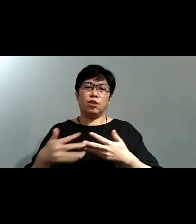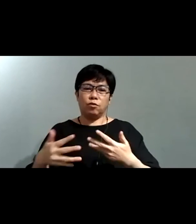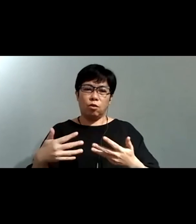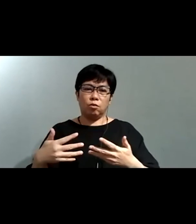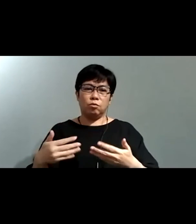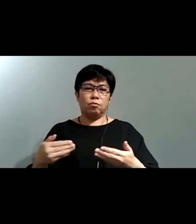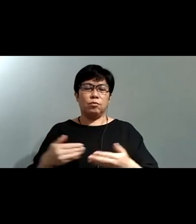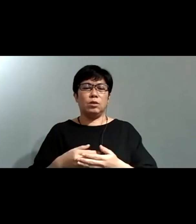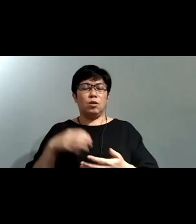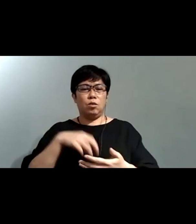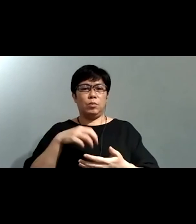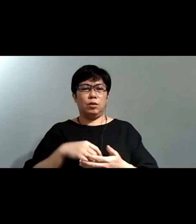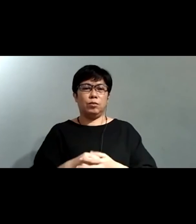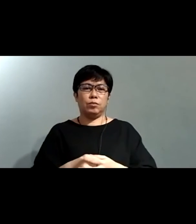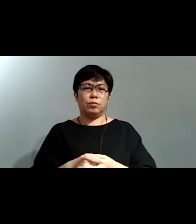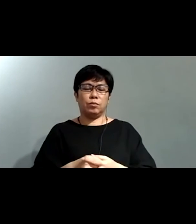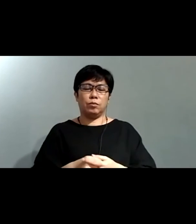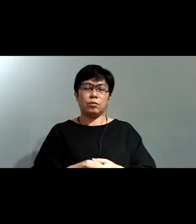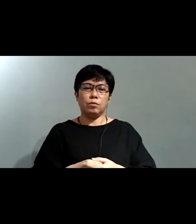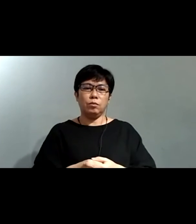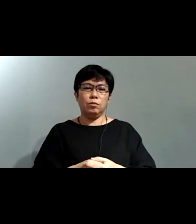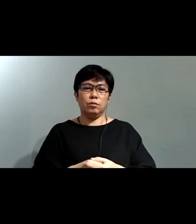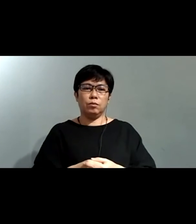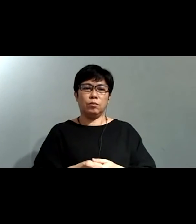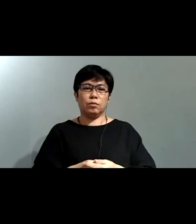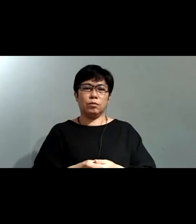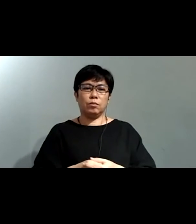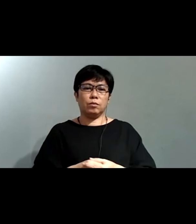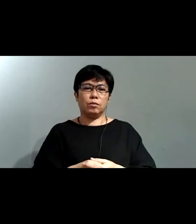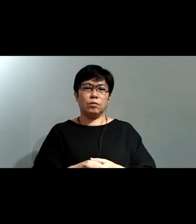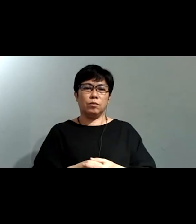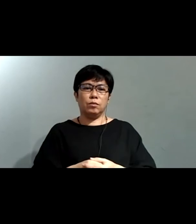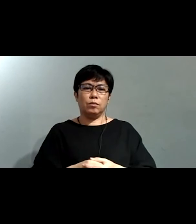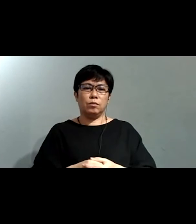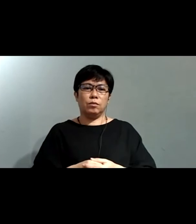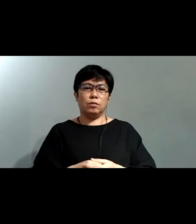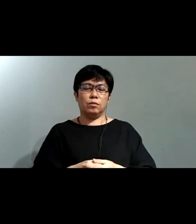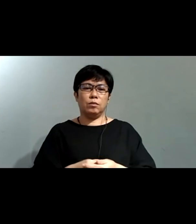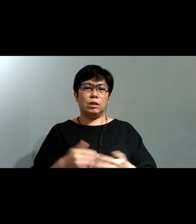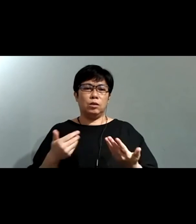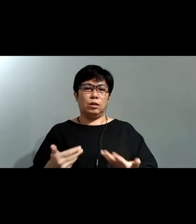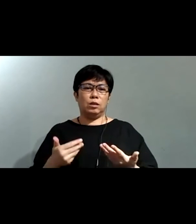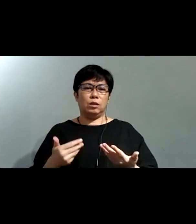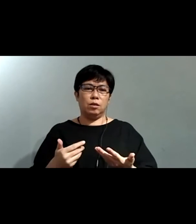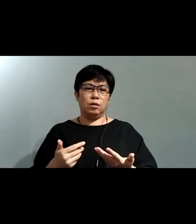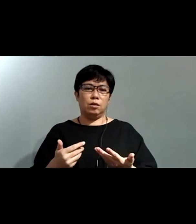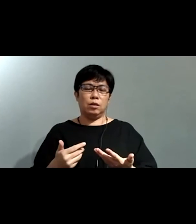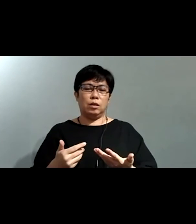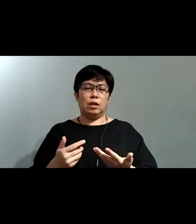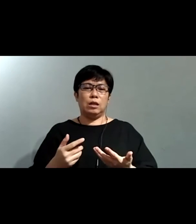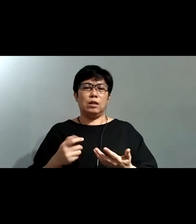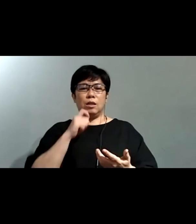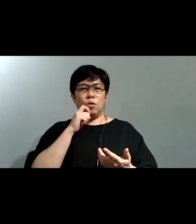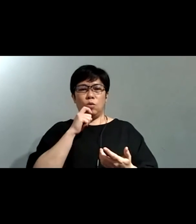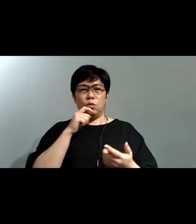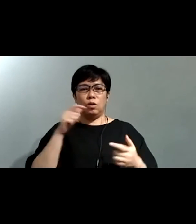Public Opinion Research Institute, which I'm now working for part-timely, is playing a very essential